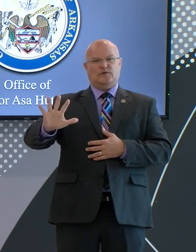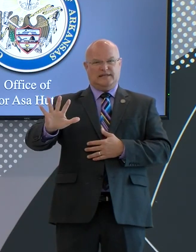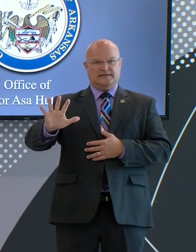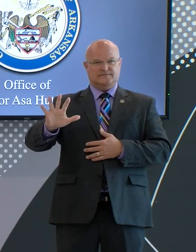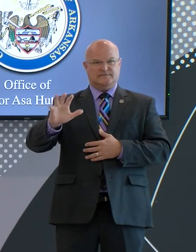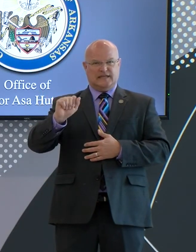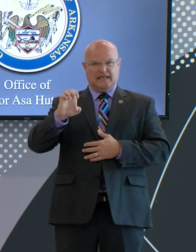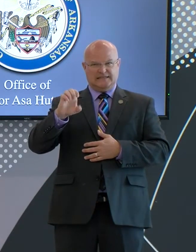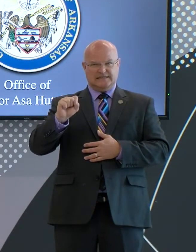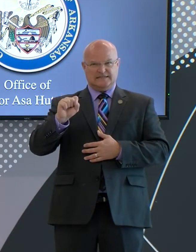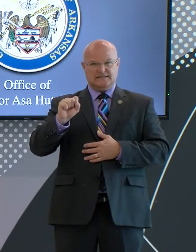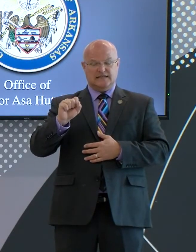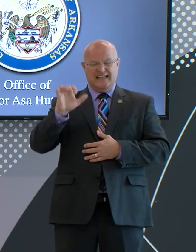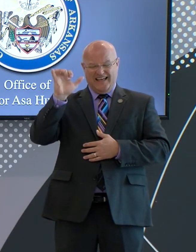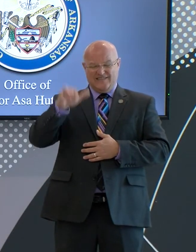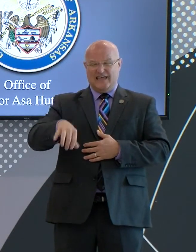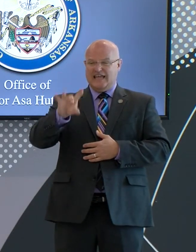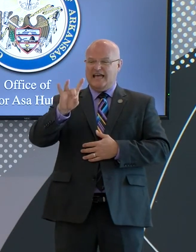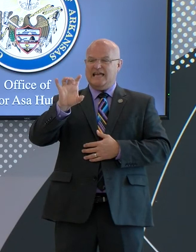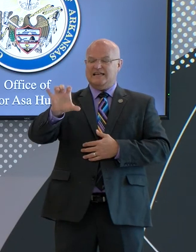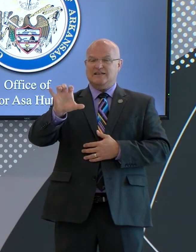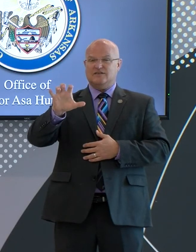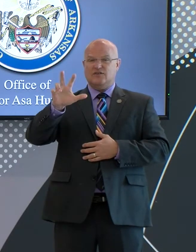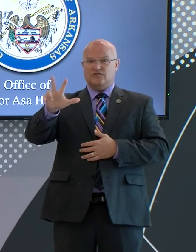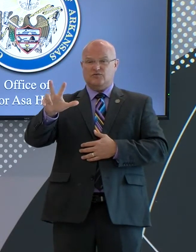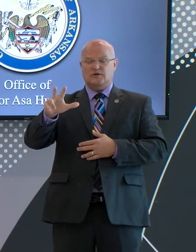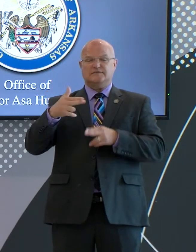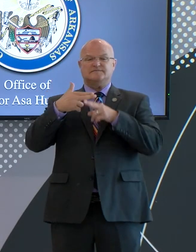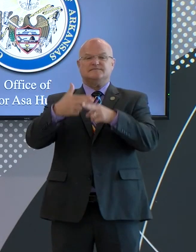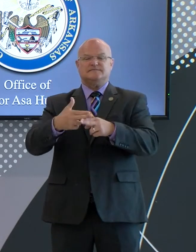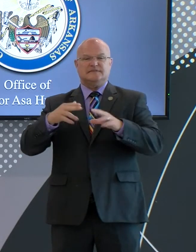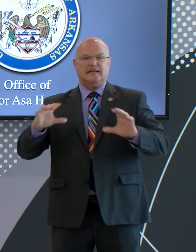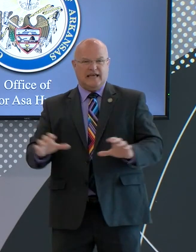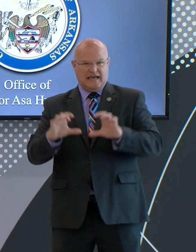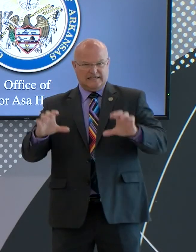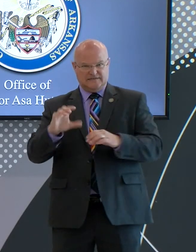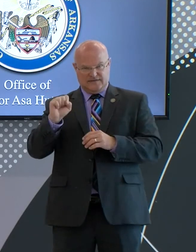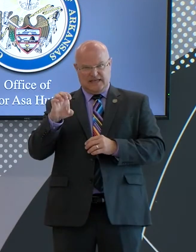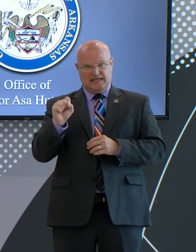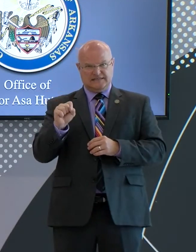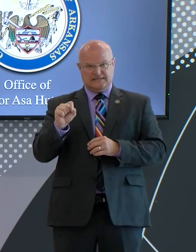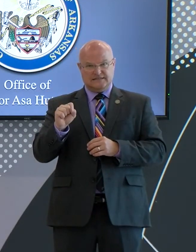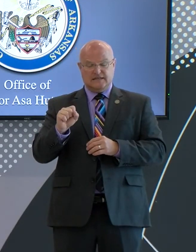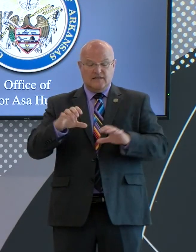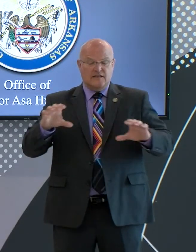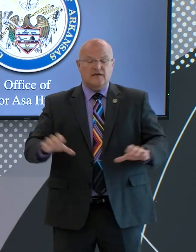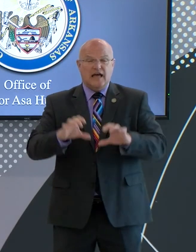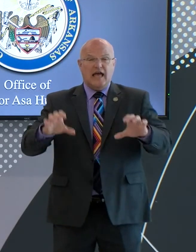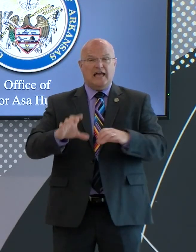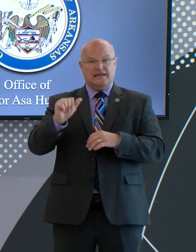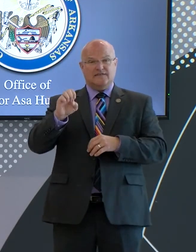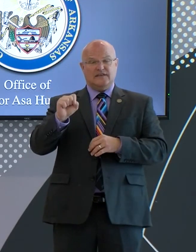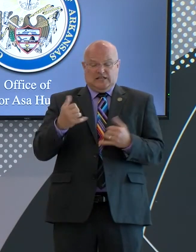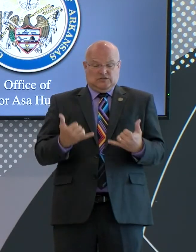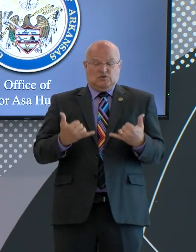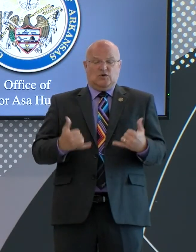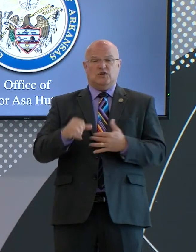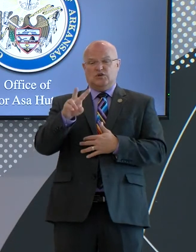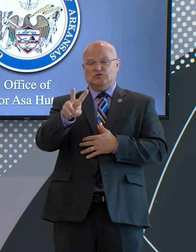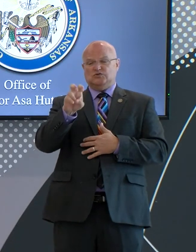4,043 cases. Of those, 803 are considered active cases. Of our active cases,